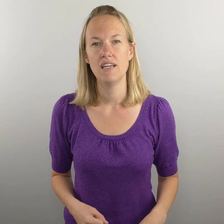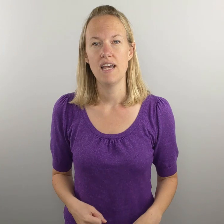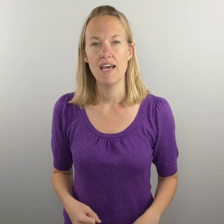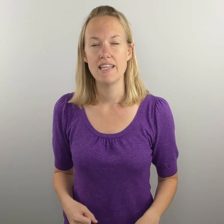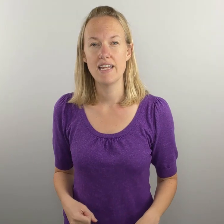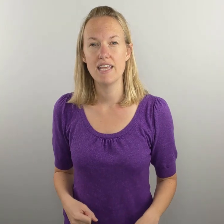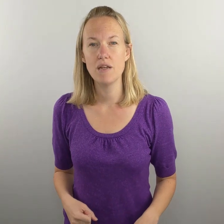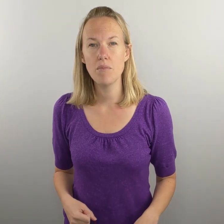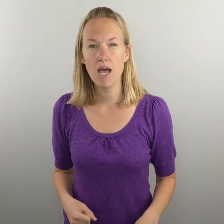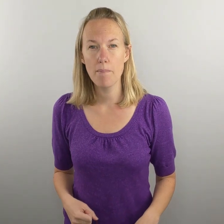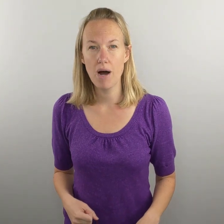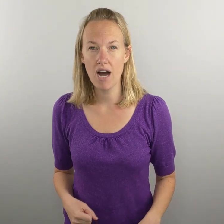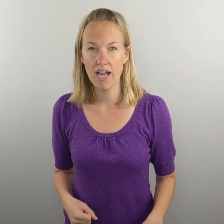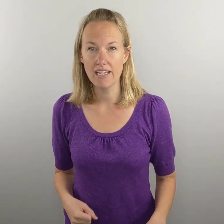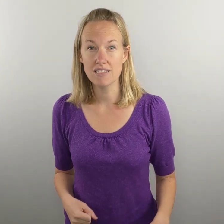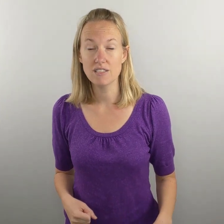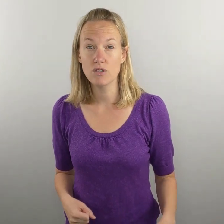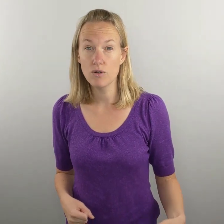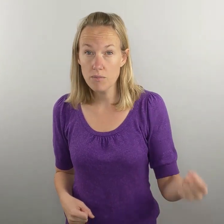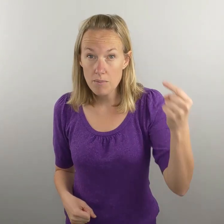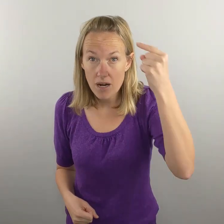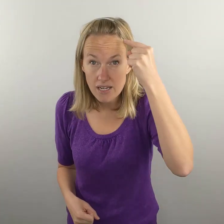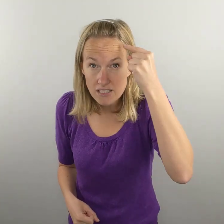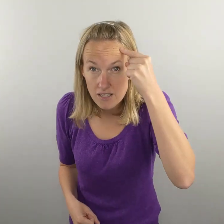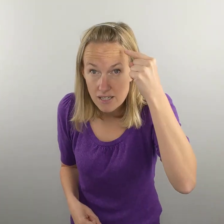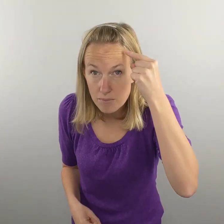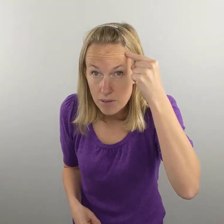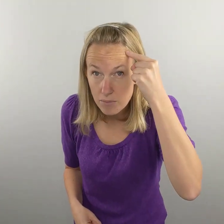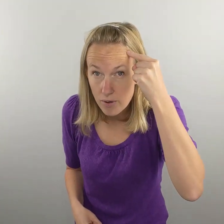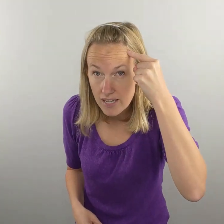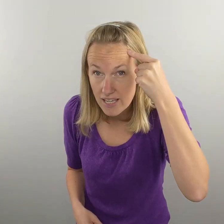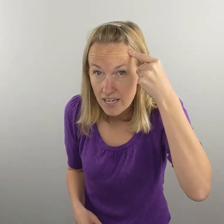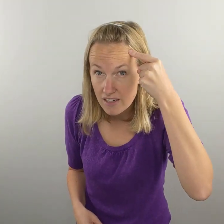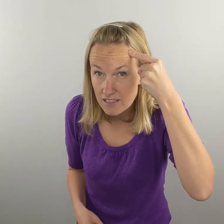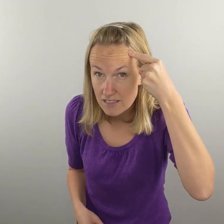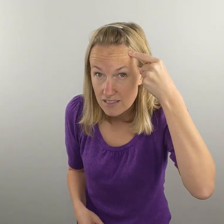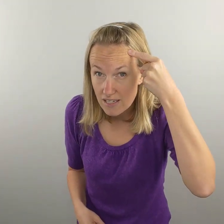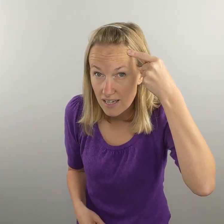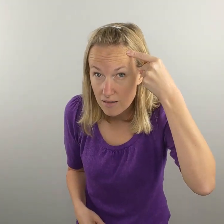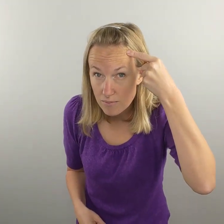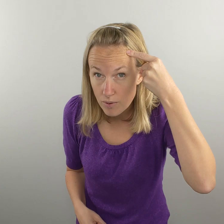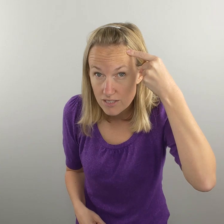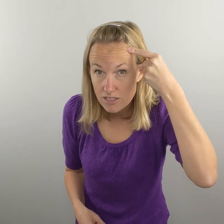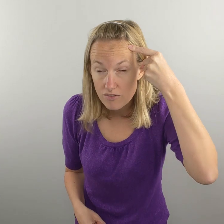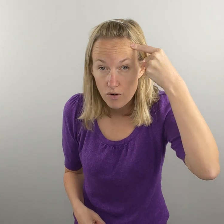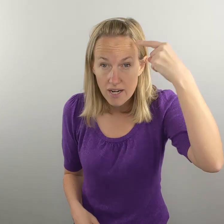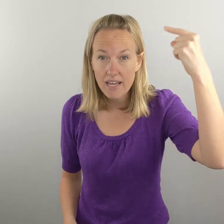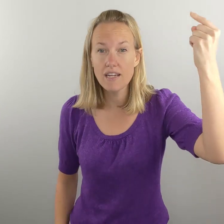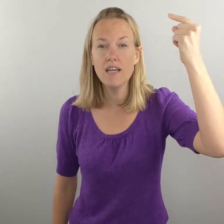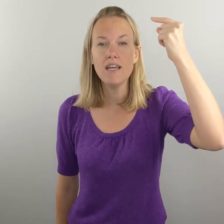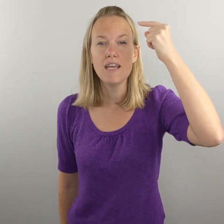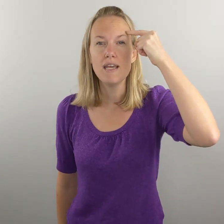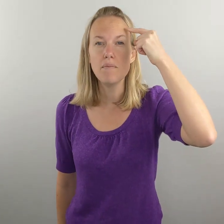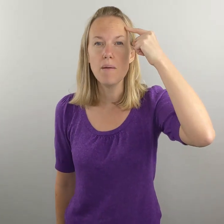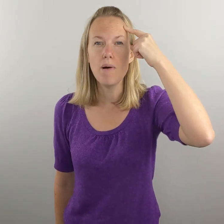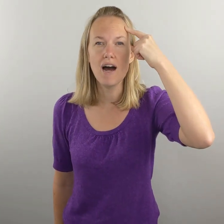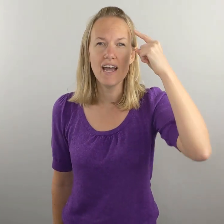And then in my mind, so in my mind, you're gonna be pointing here, okay? Point to your forehead. In my